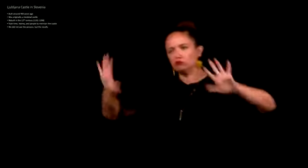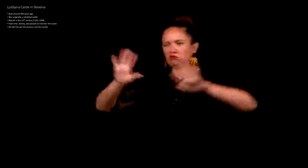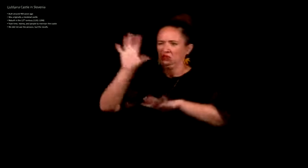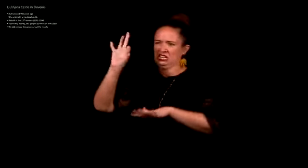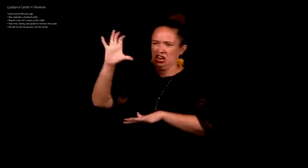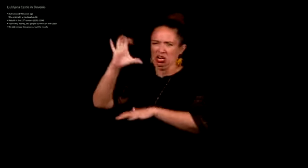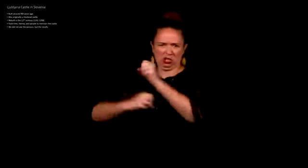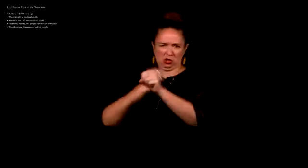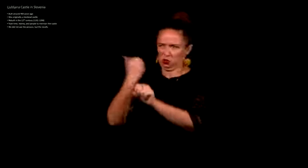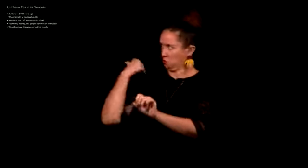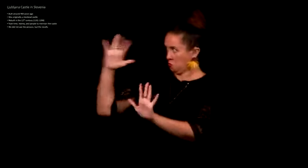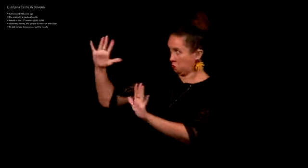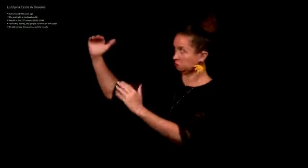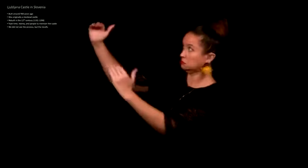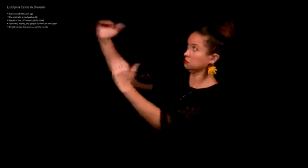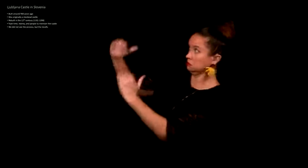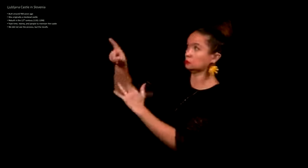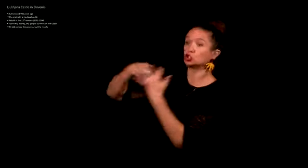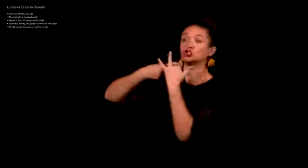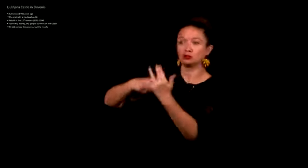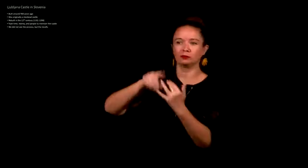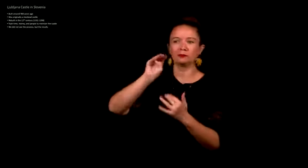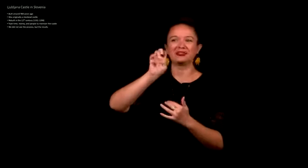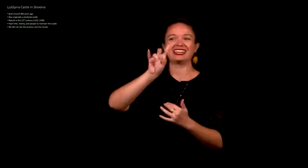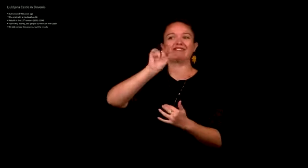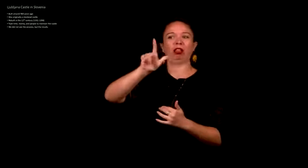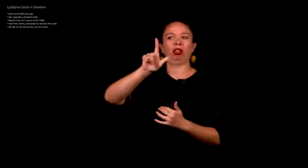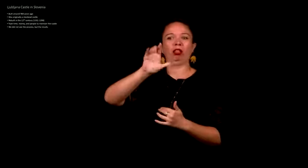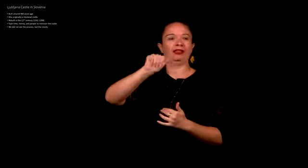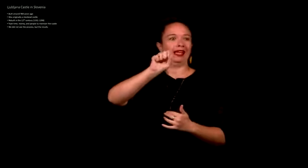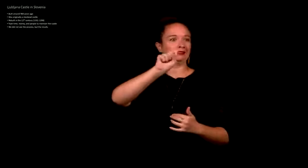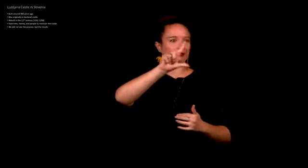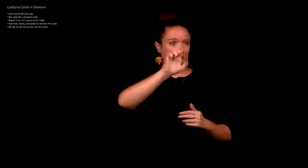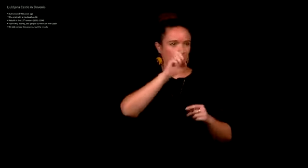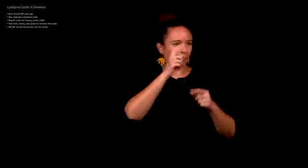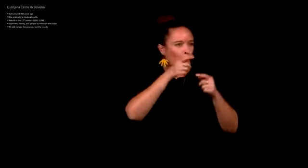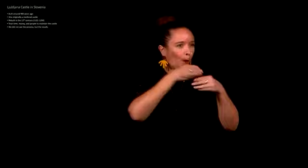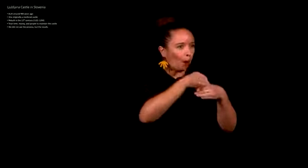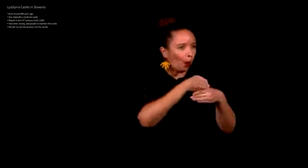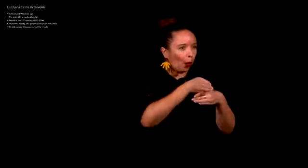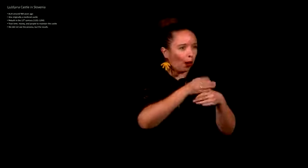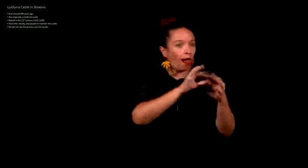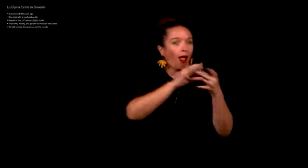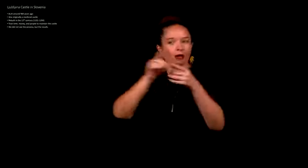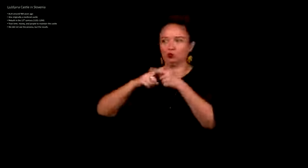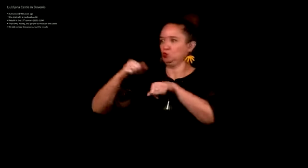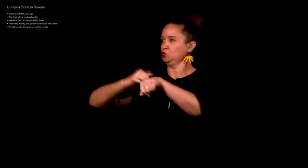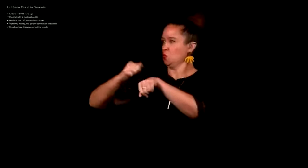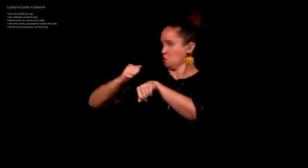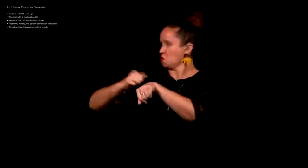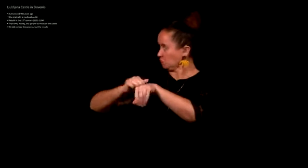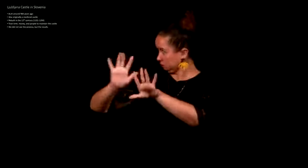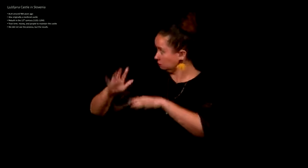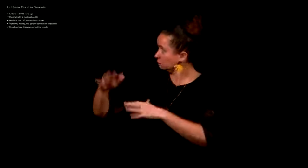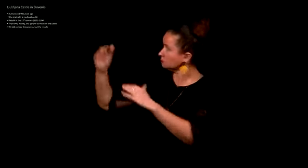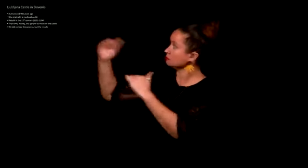So the building was concluded about 900 years ago. It was originally created in medieval